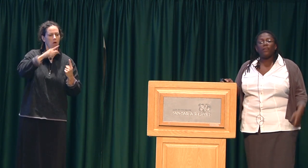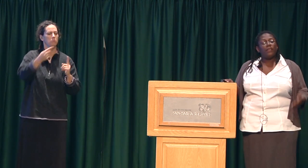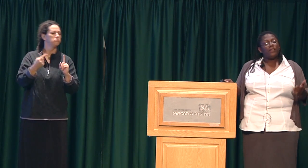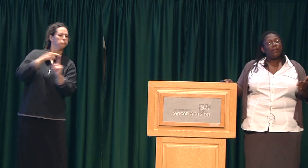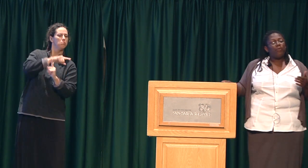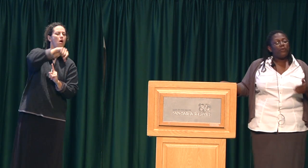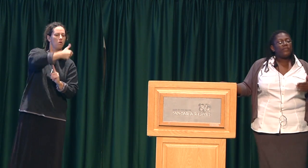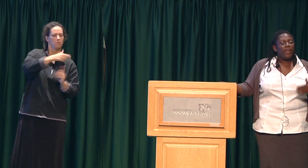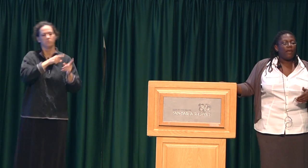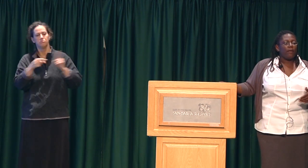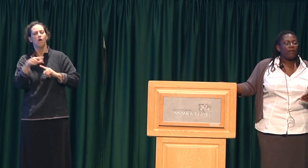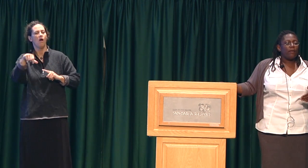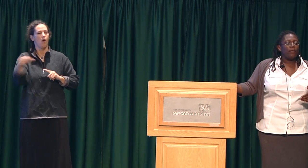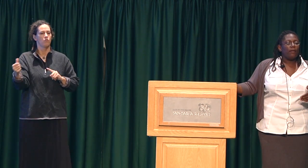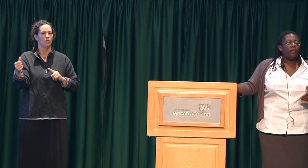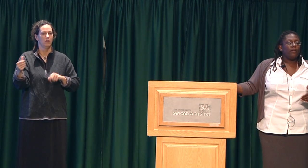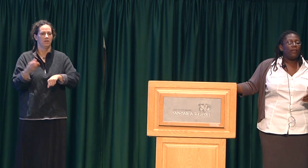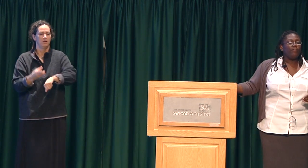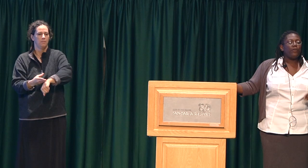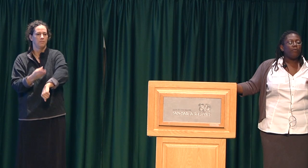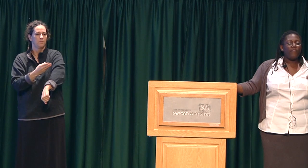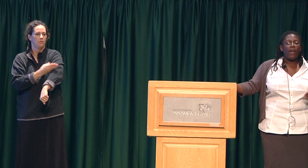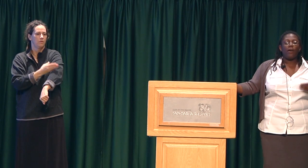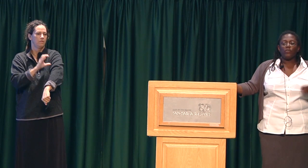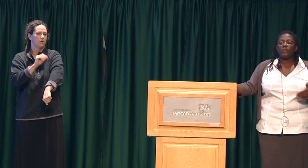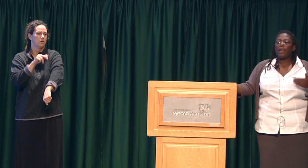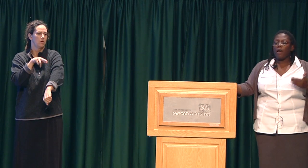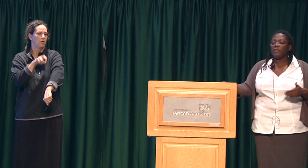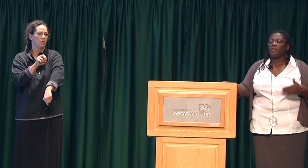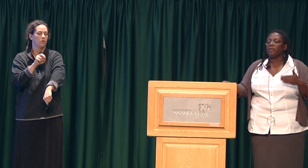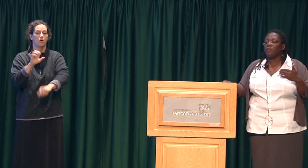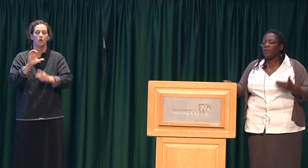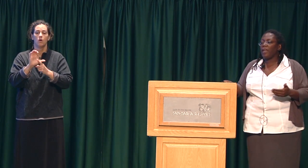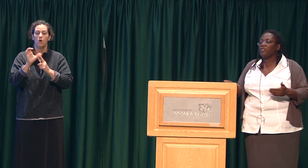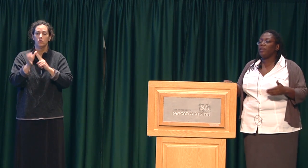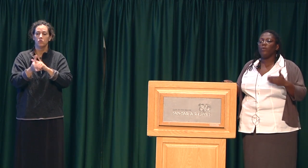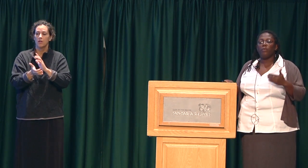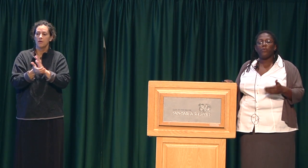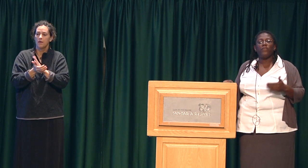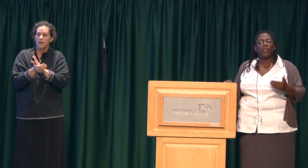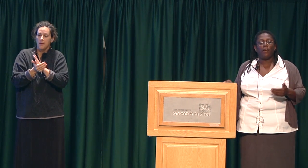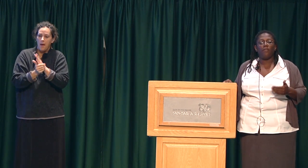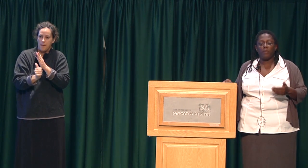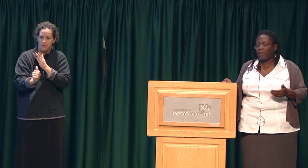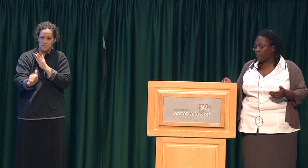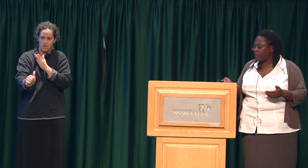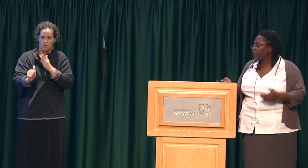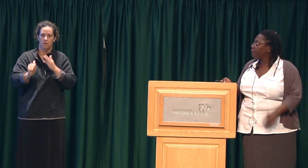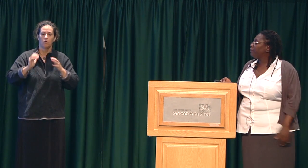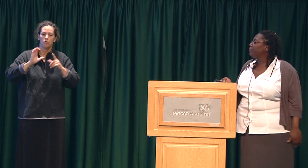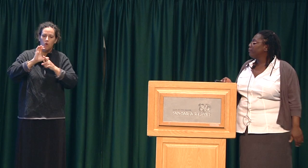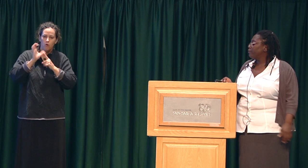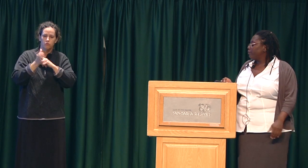Also, it improves care. If you can provide culturally competent communication, it will improve the care of your patient.